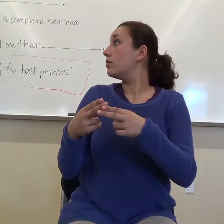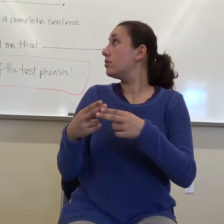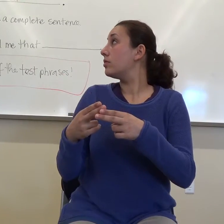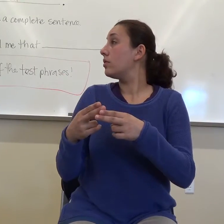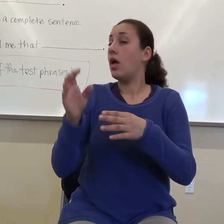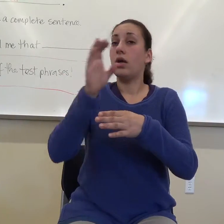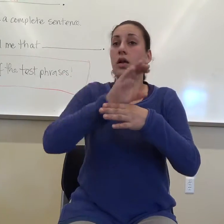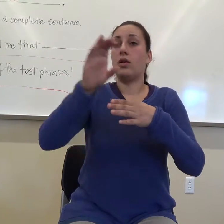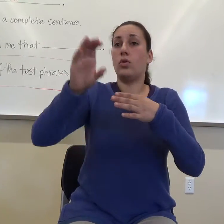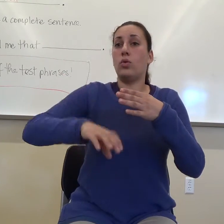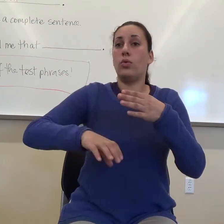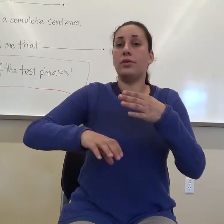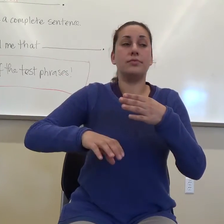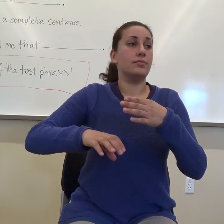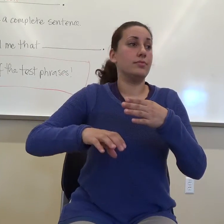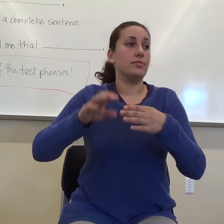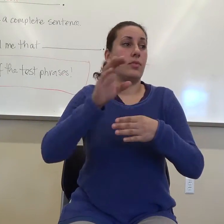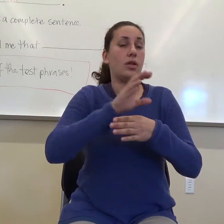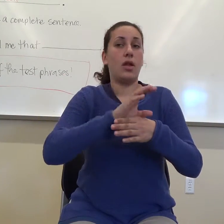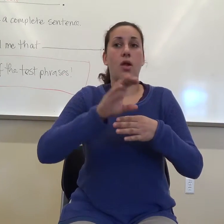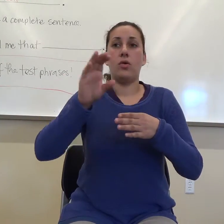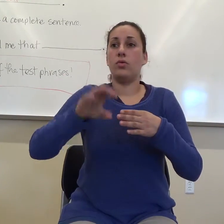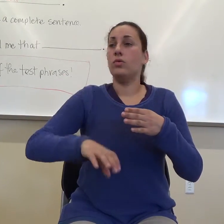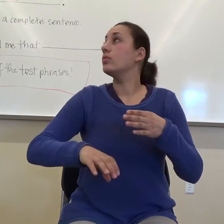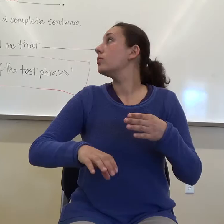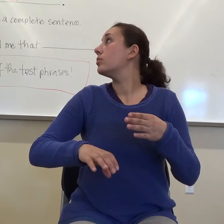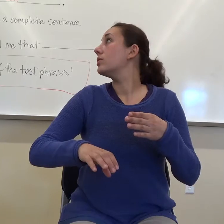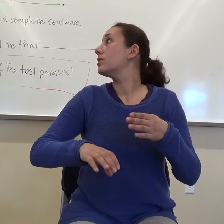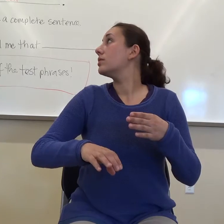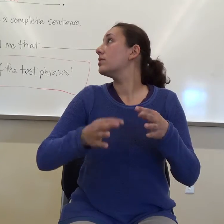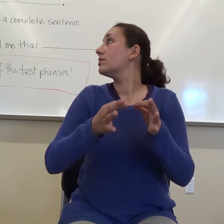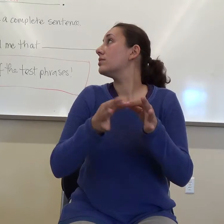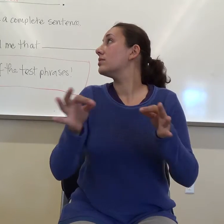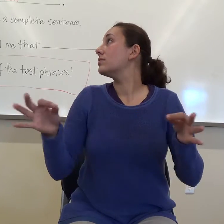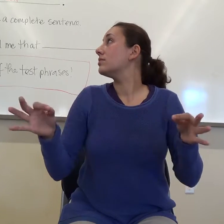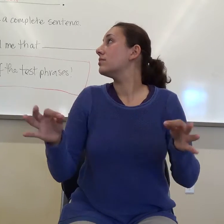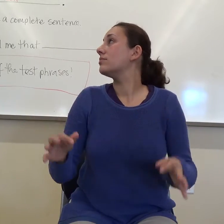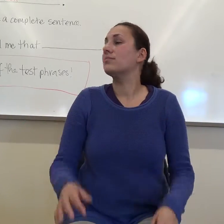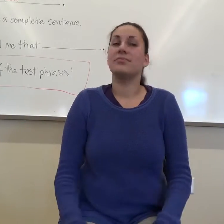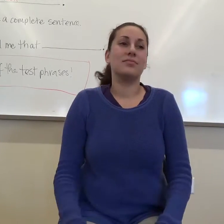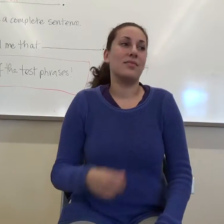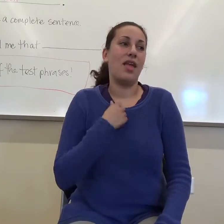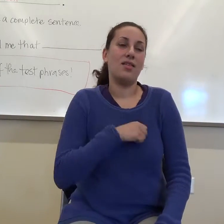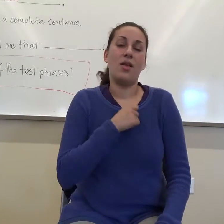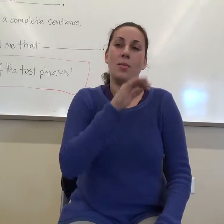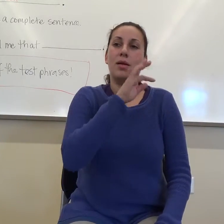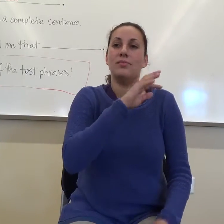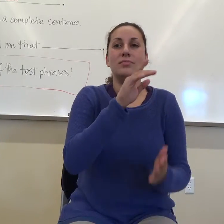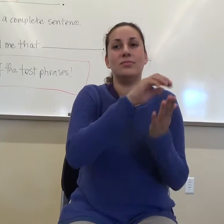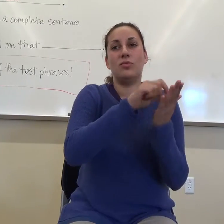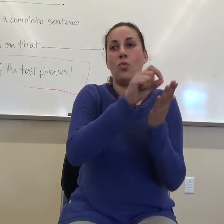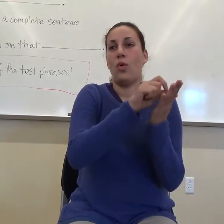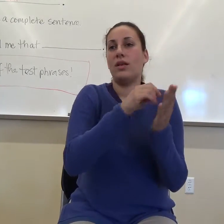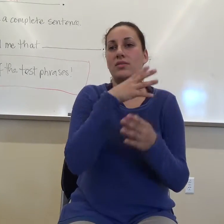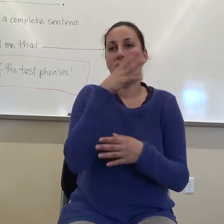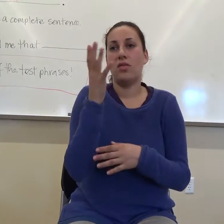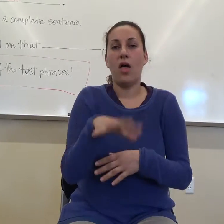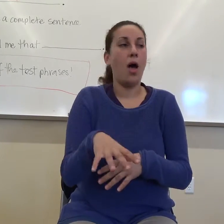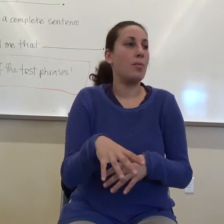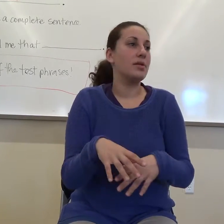in this case, that's a CL, a concluding sentence. It's concluding in